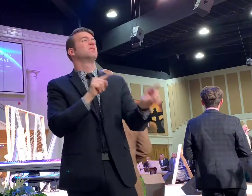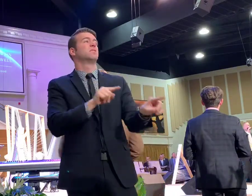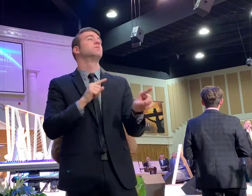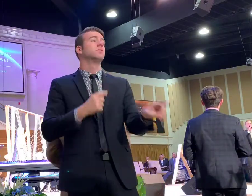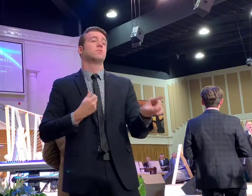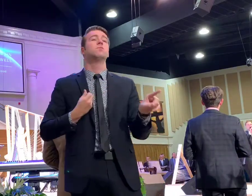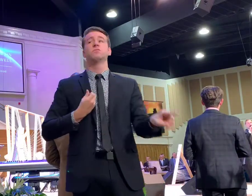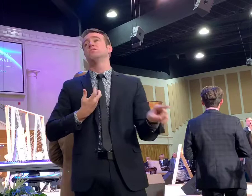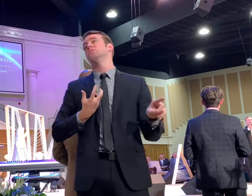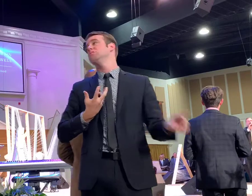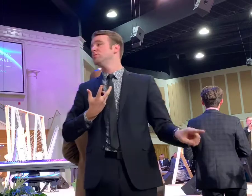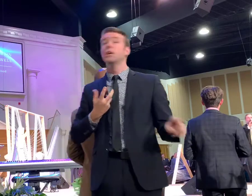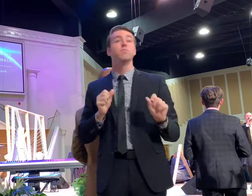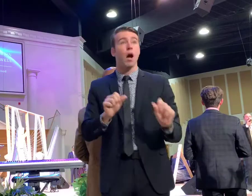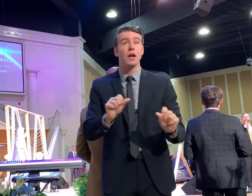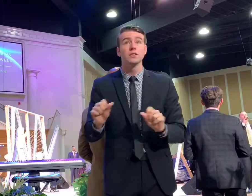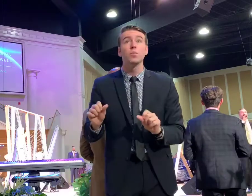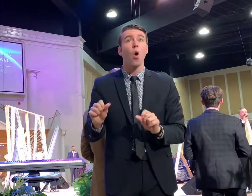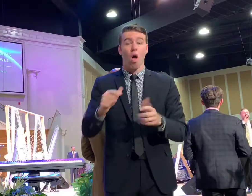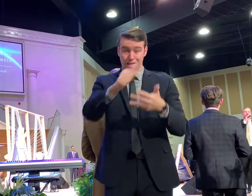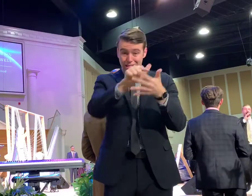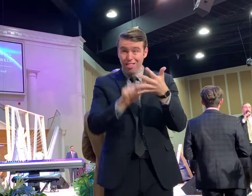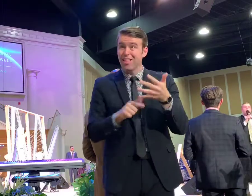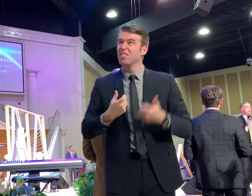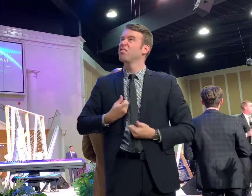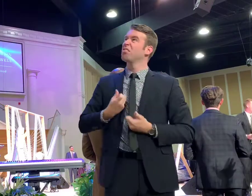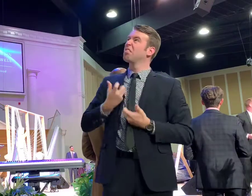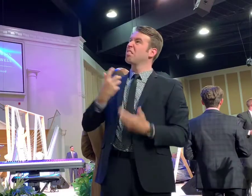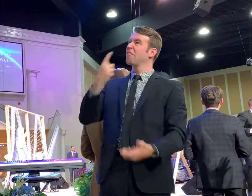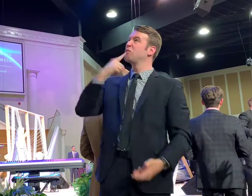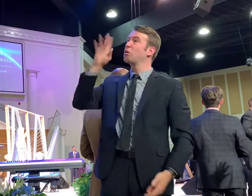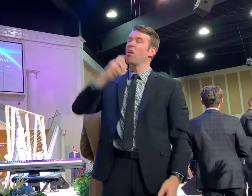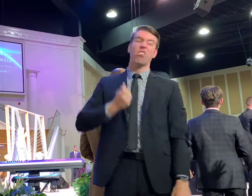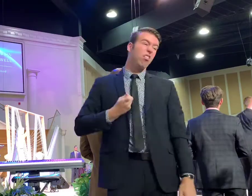It's possible to get worn out doing all these things for God.